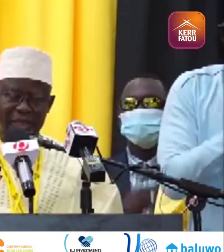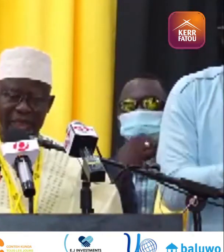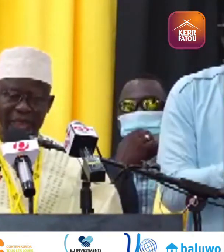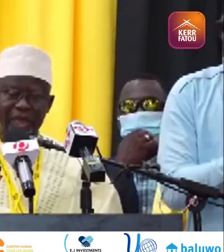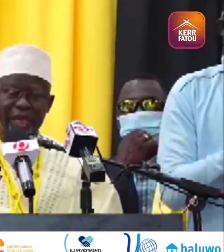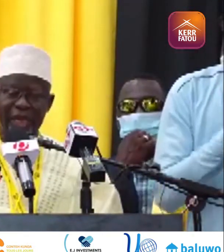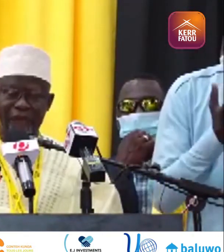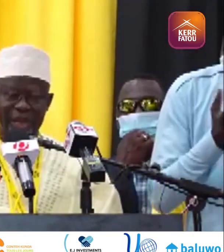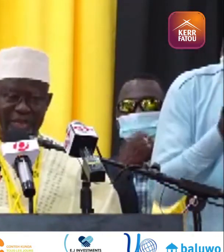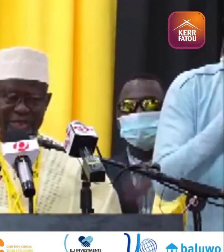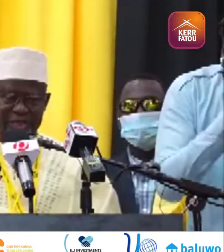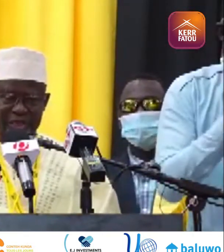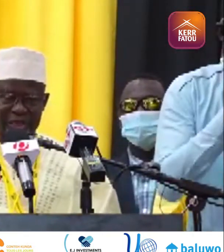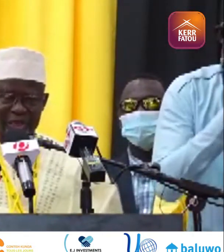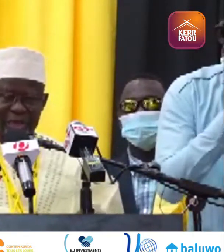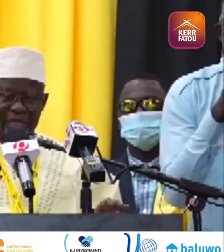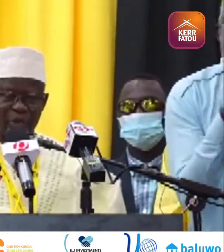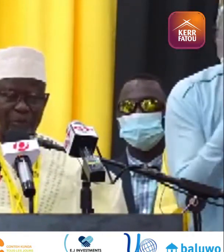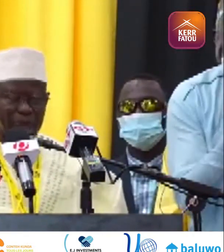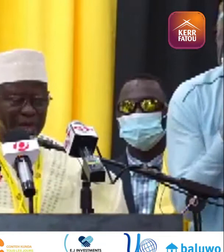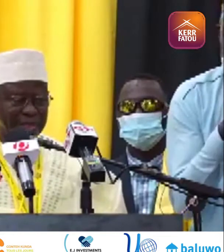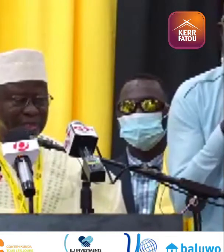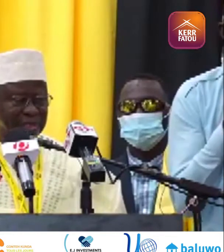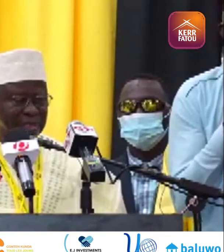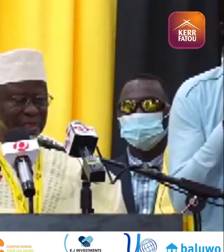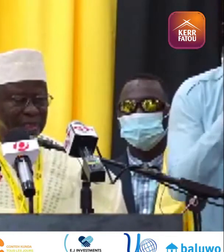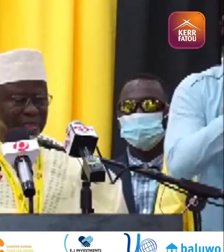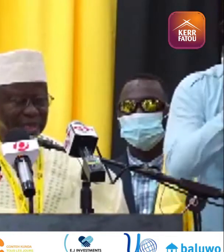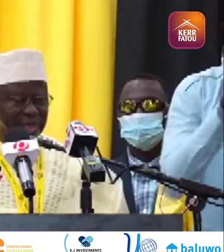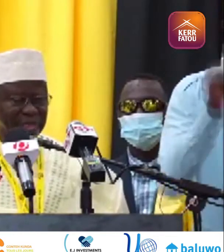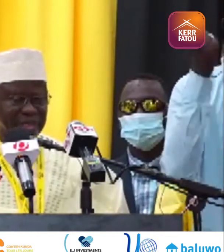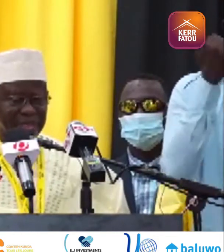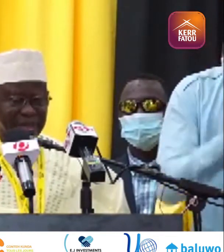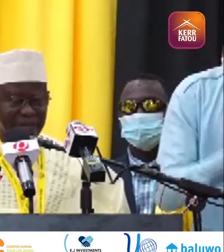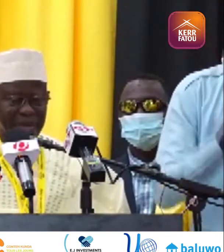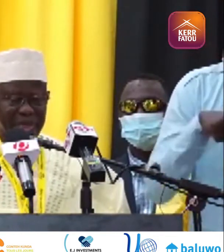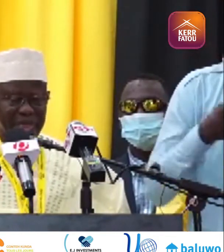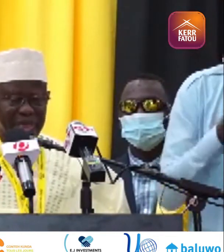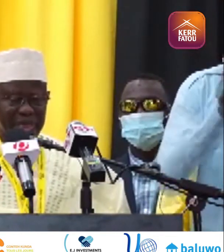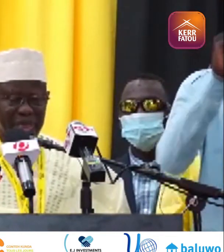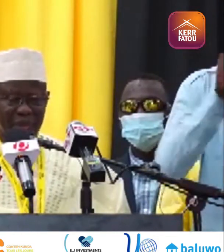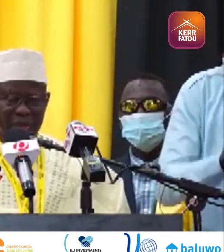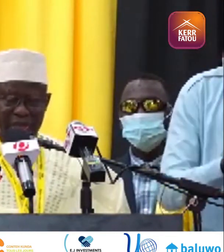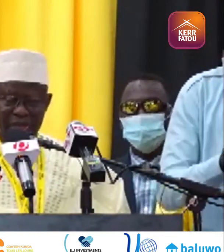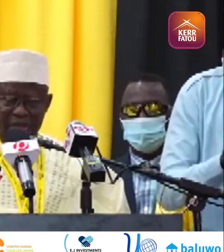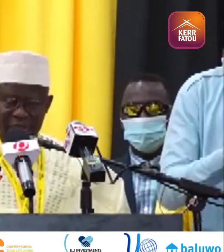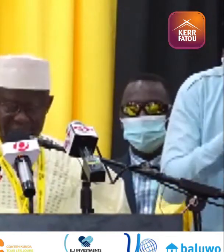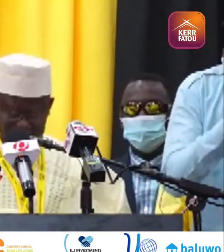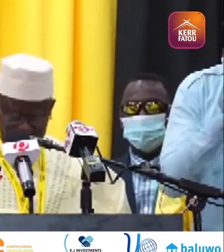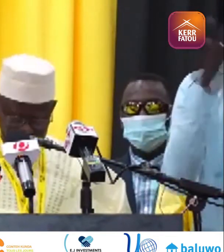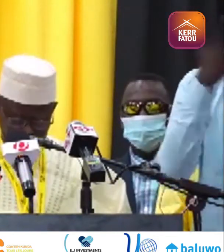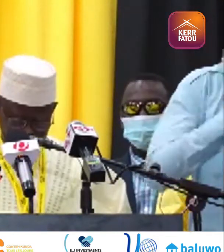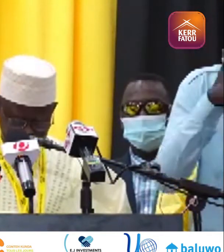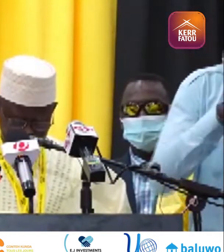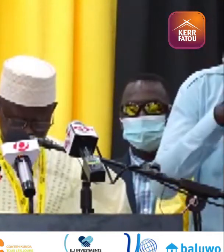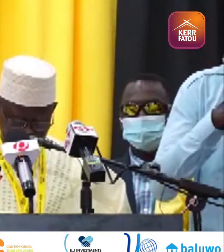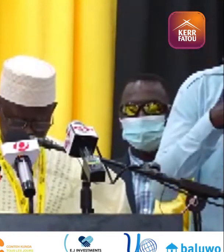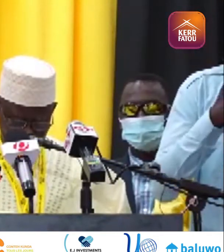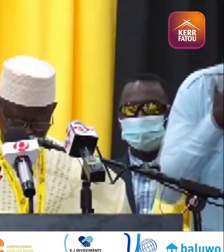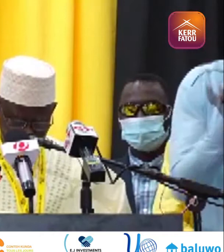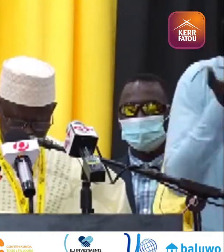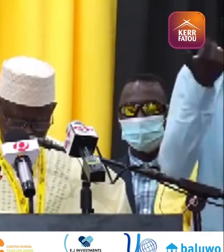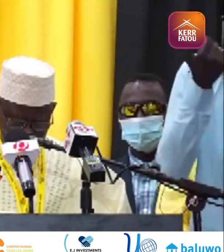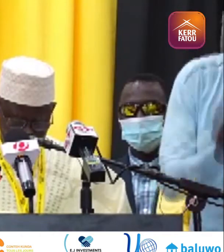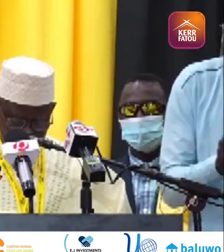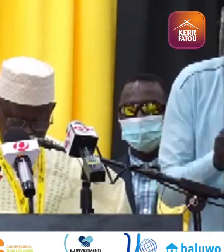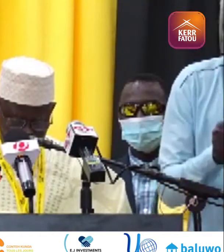highlight the key events that took place since December 2018.